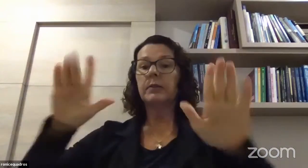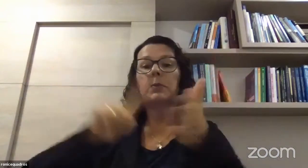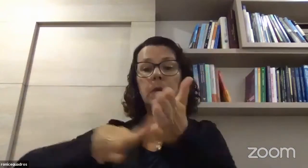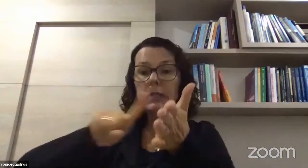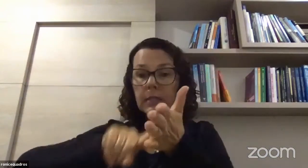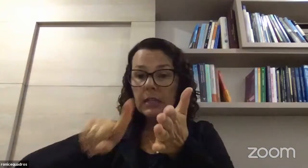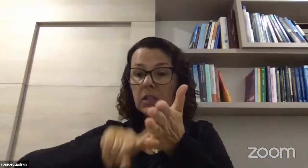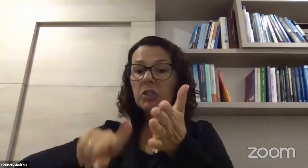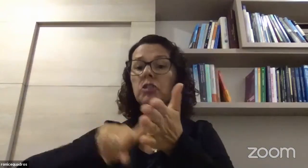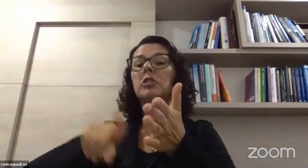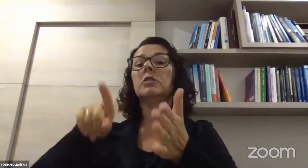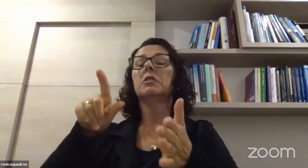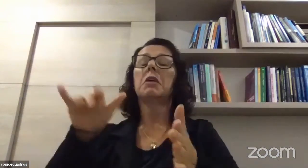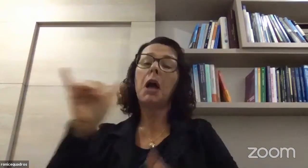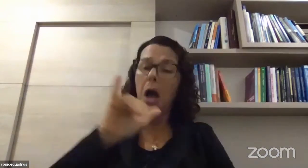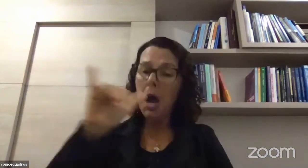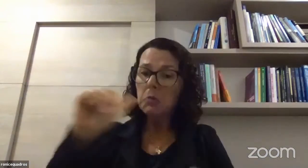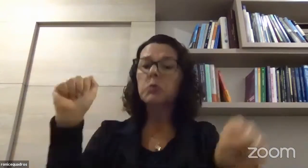own language.